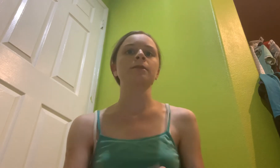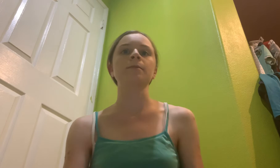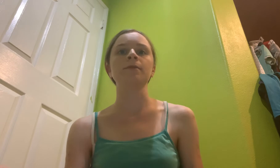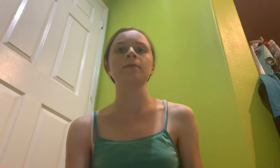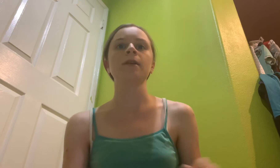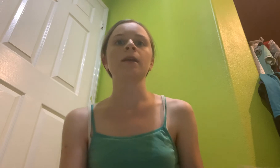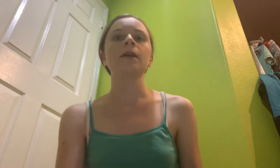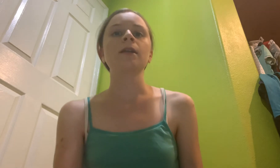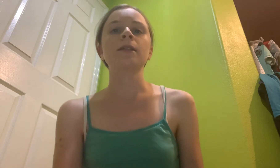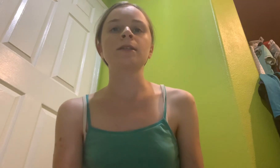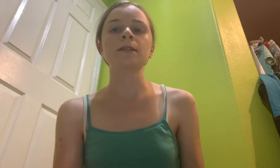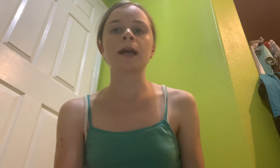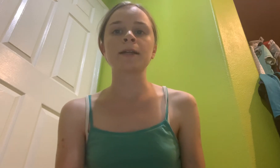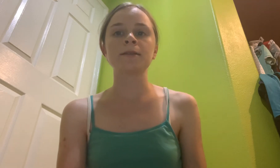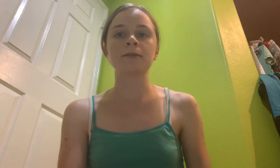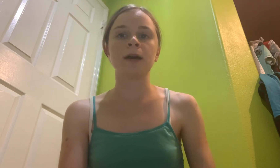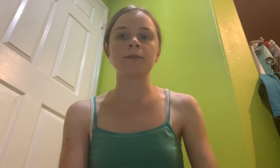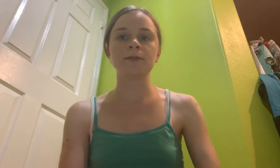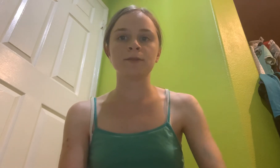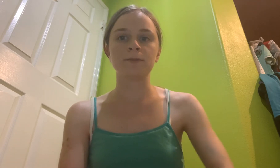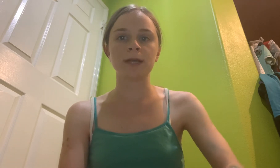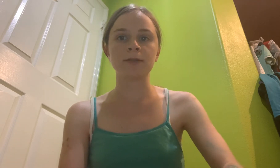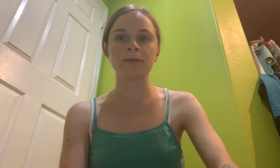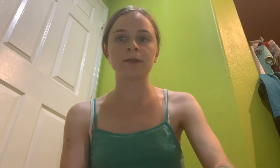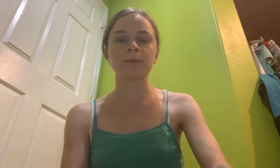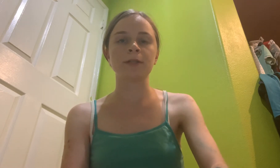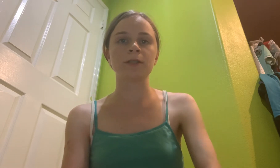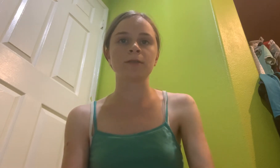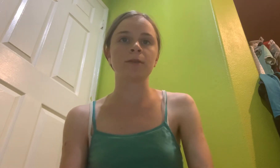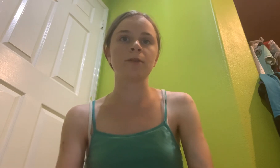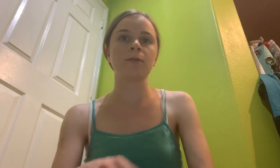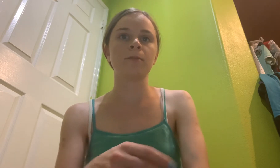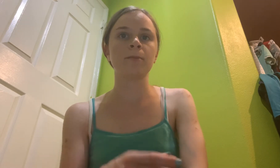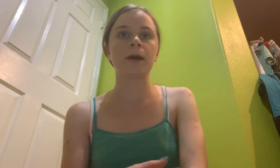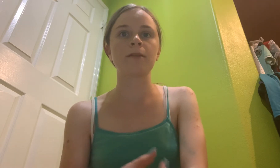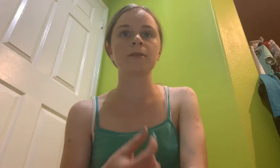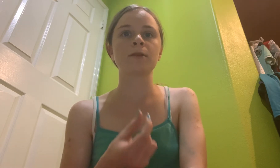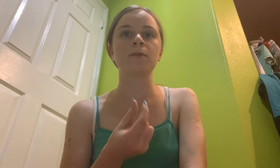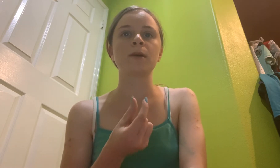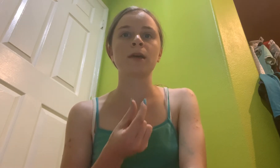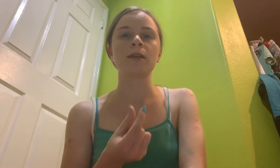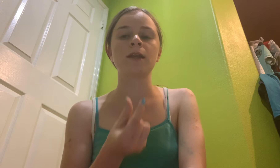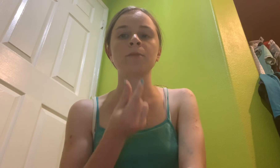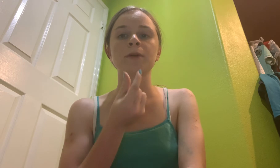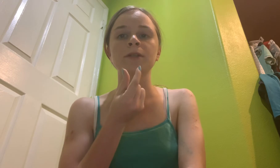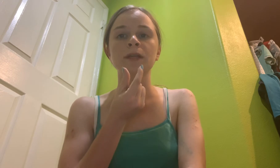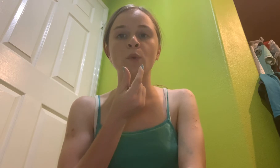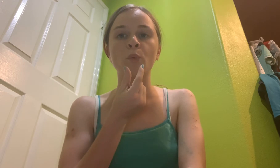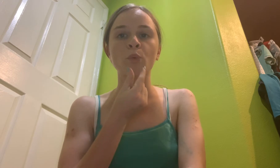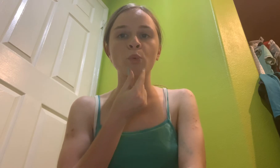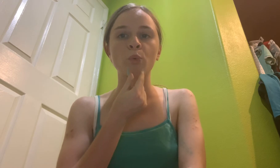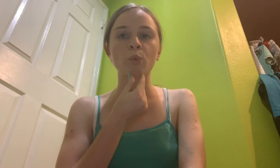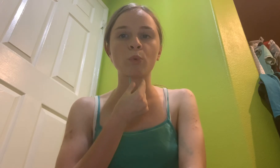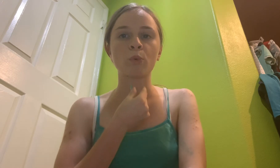of these signs you have to make certain expressions with your mouth. So thin person.